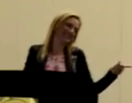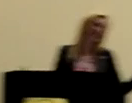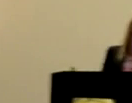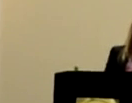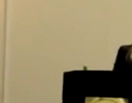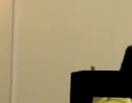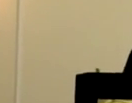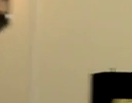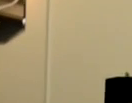You are short, she said.